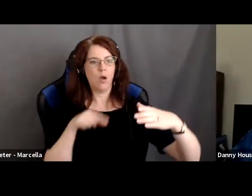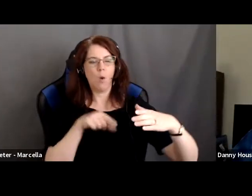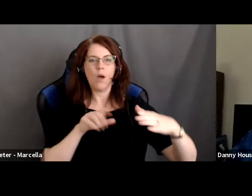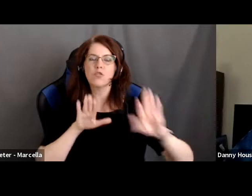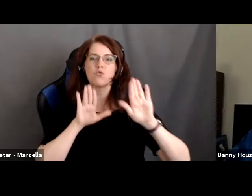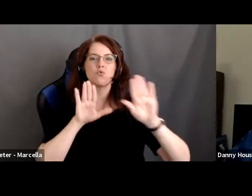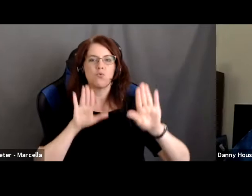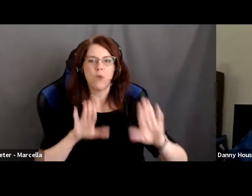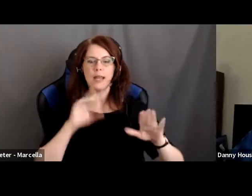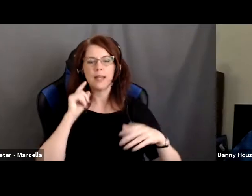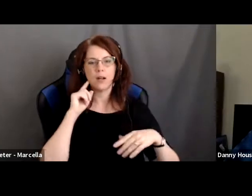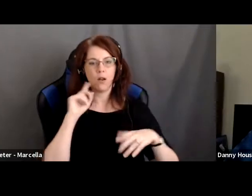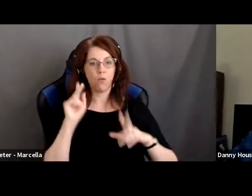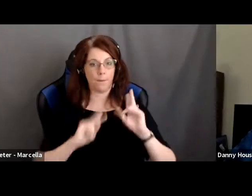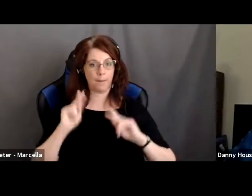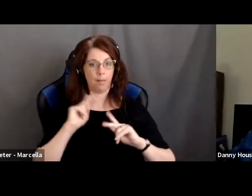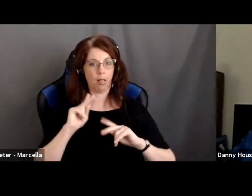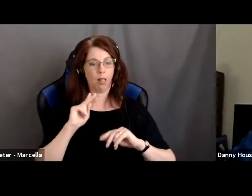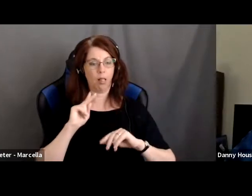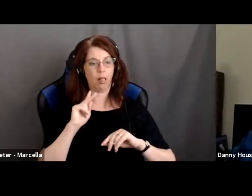great for people who